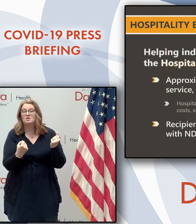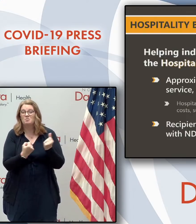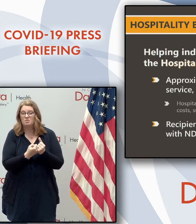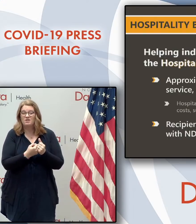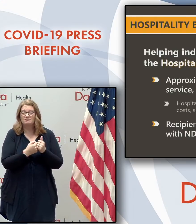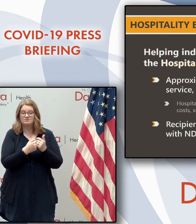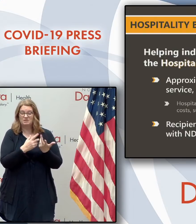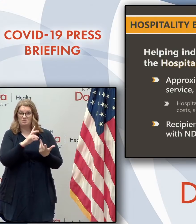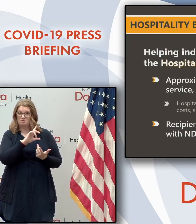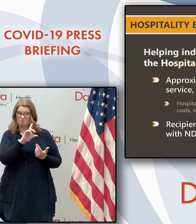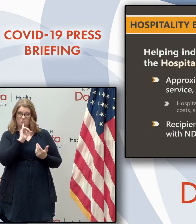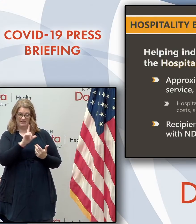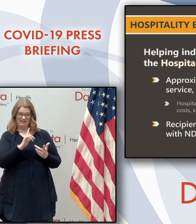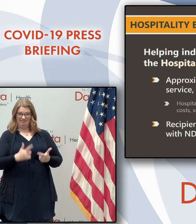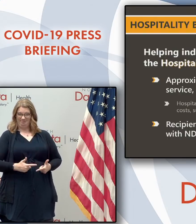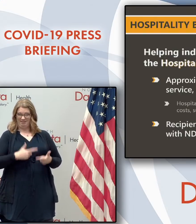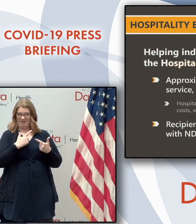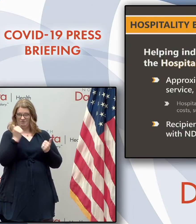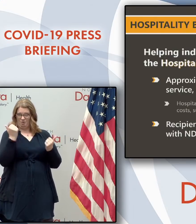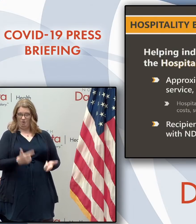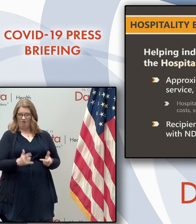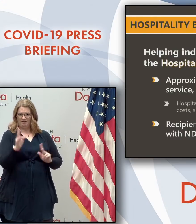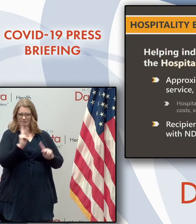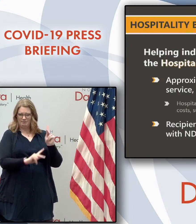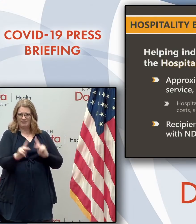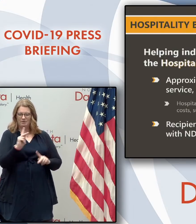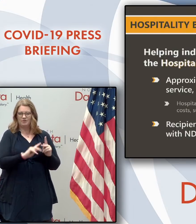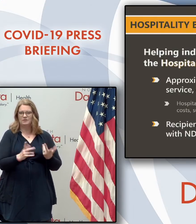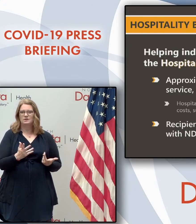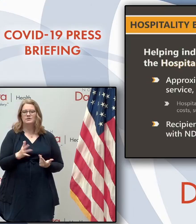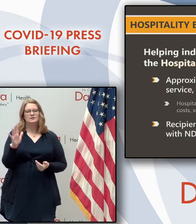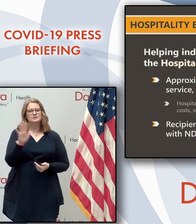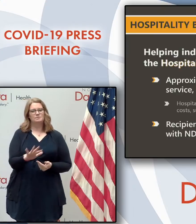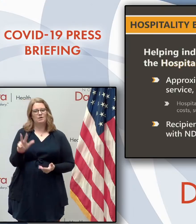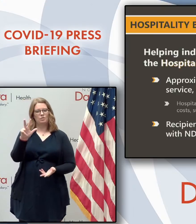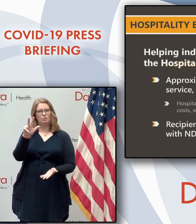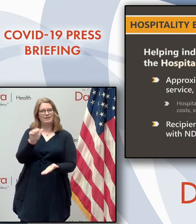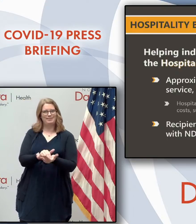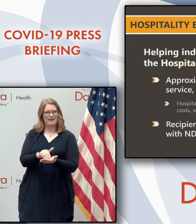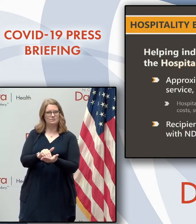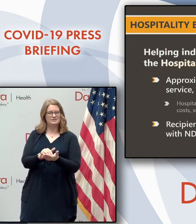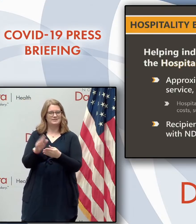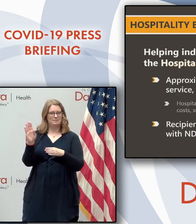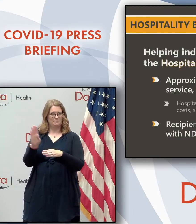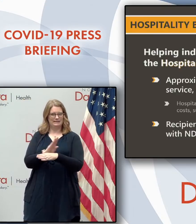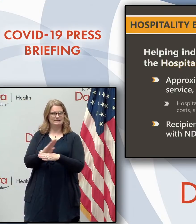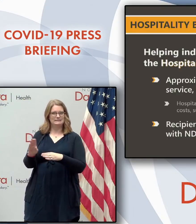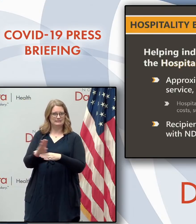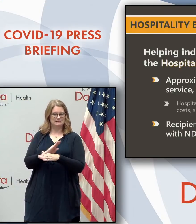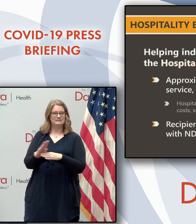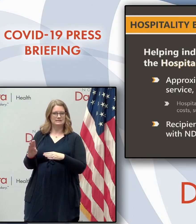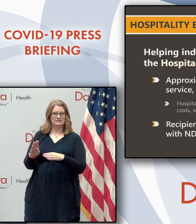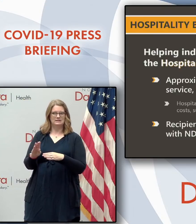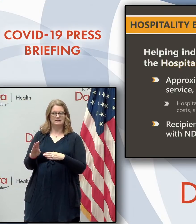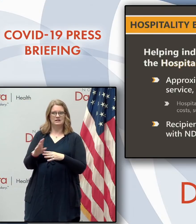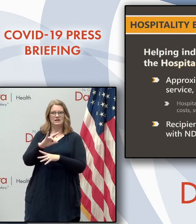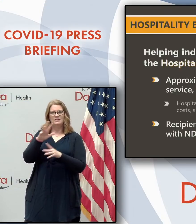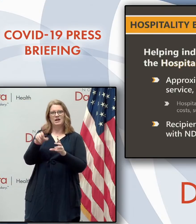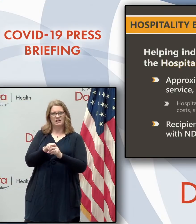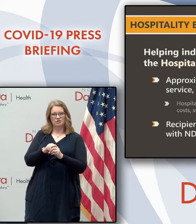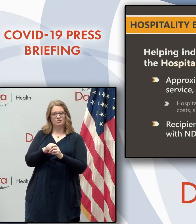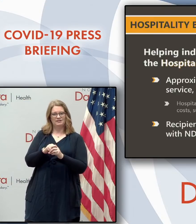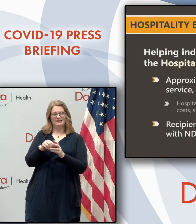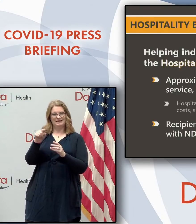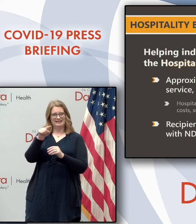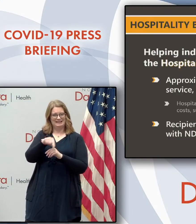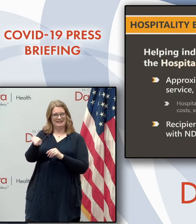our residents. There are about 3,000 business establishments that cover these areas that have been